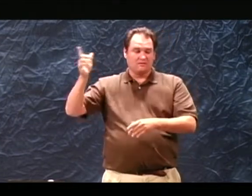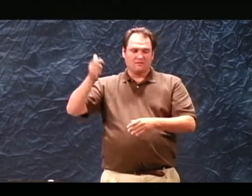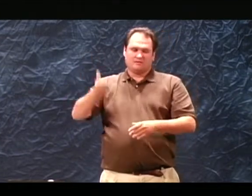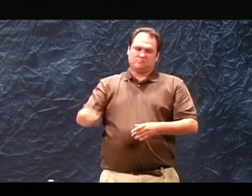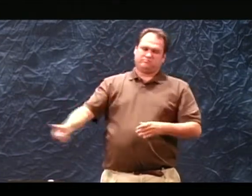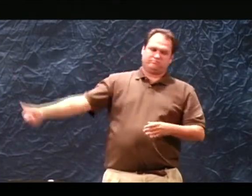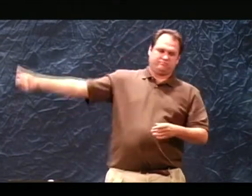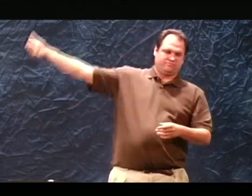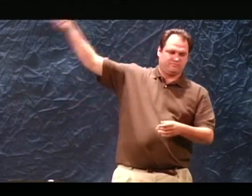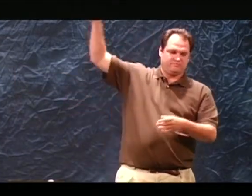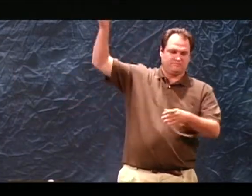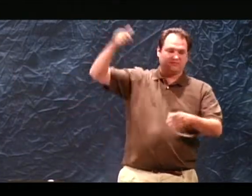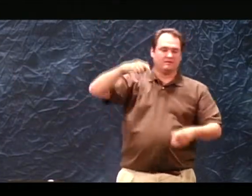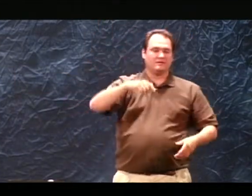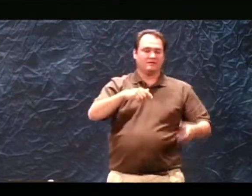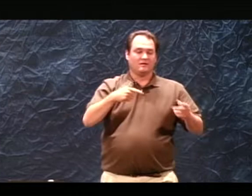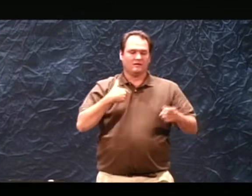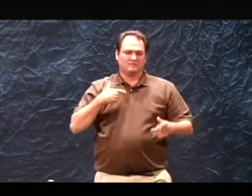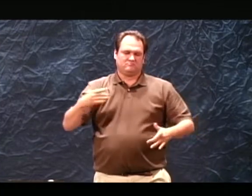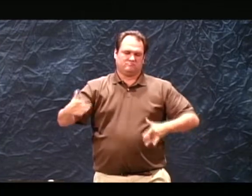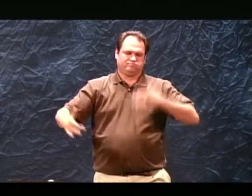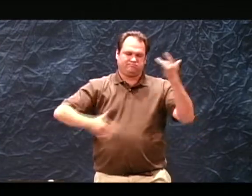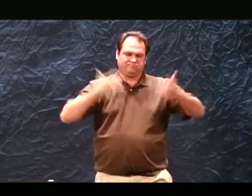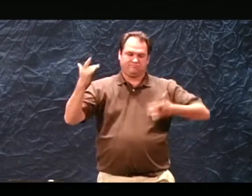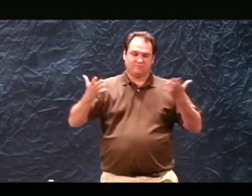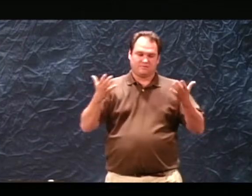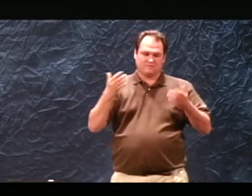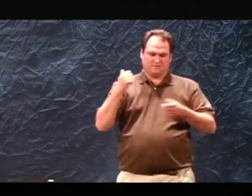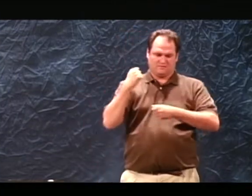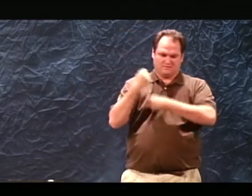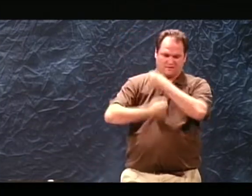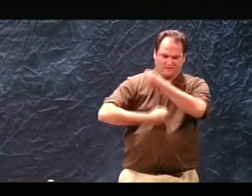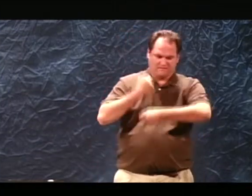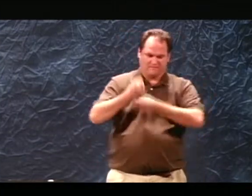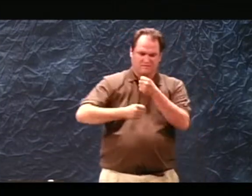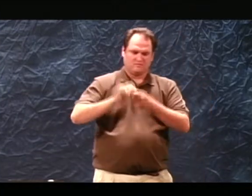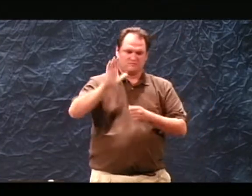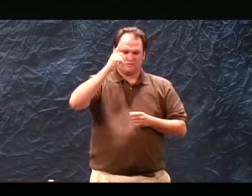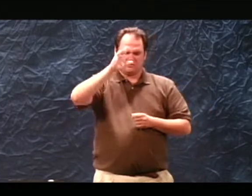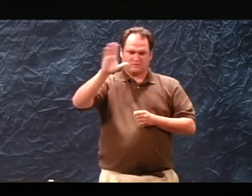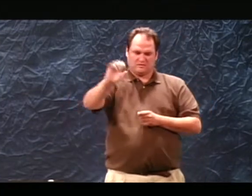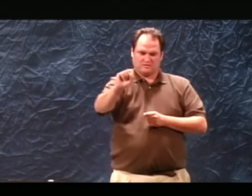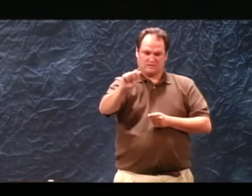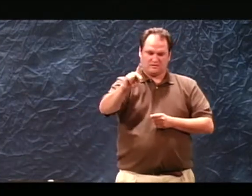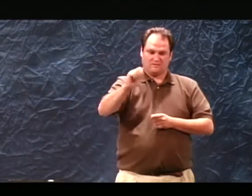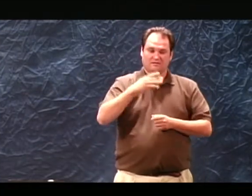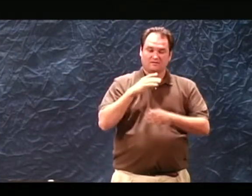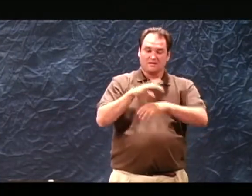dead that in everything he might be preeminent now i rejoice in my sufferings for your